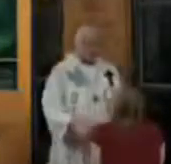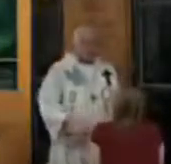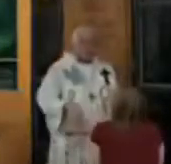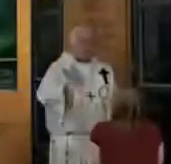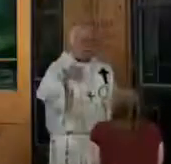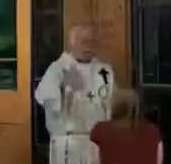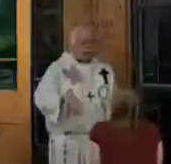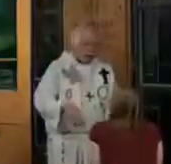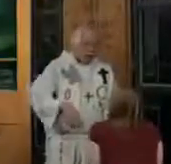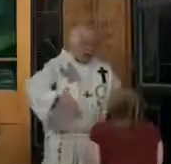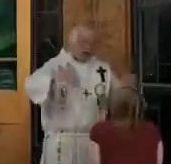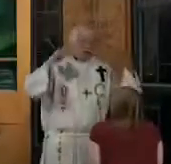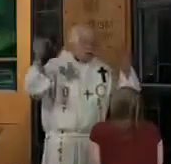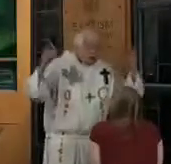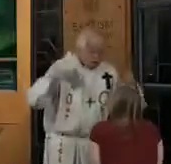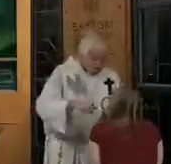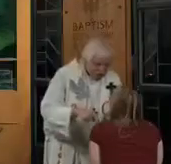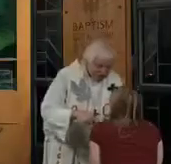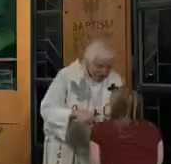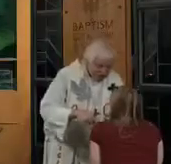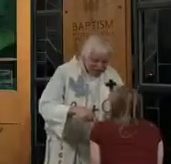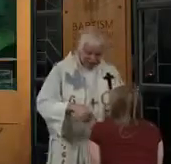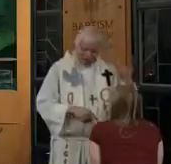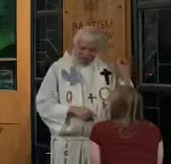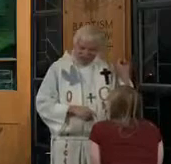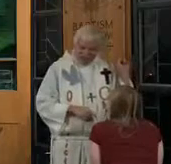part. I forgot to ask Jenny. Jesus is risen.